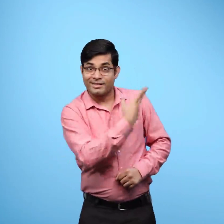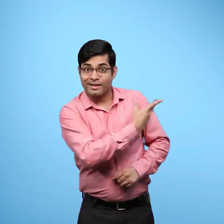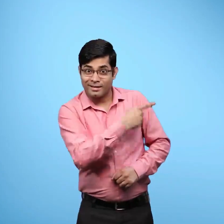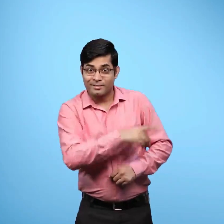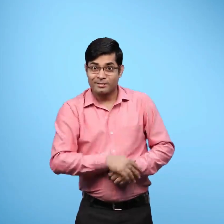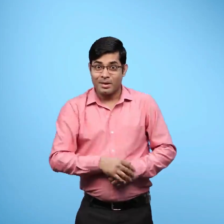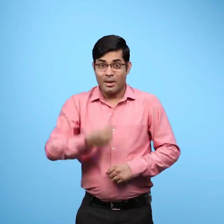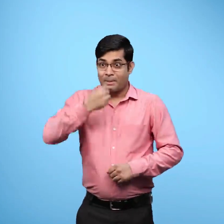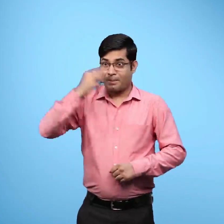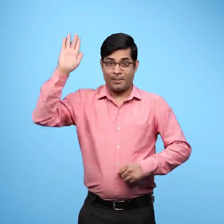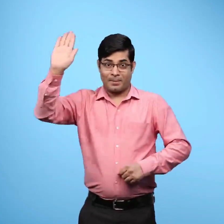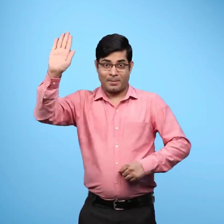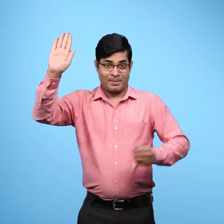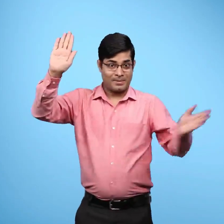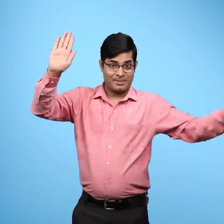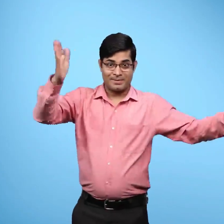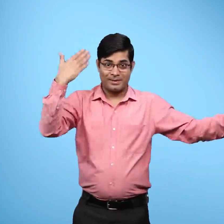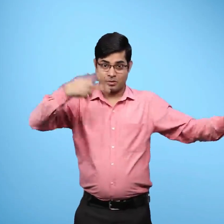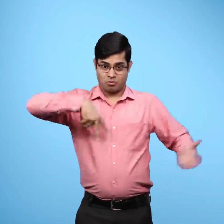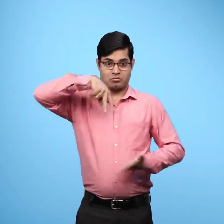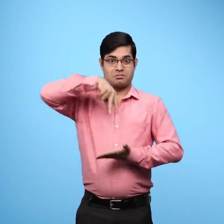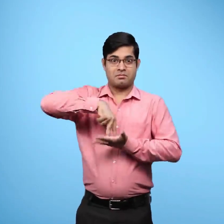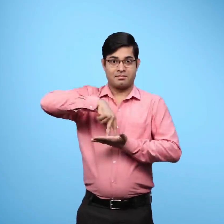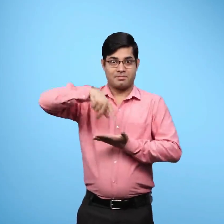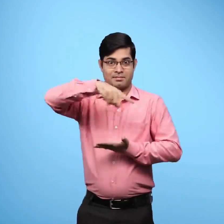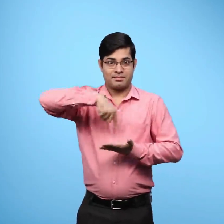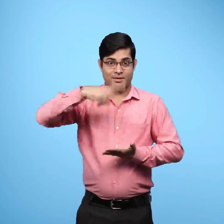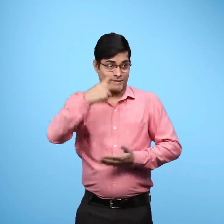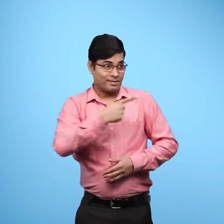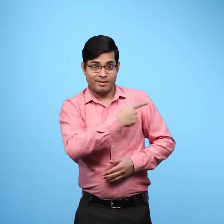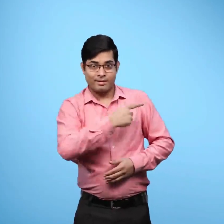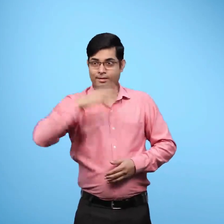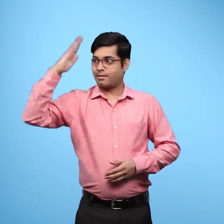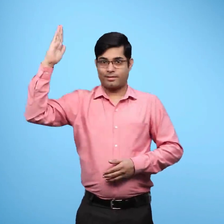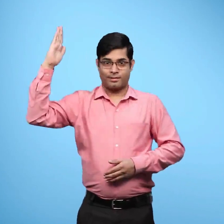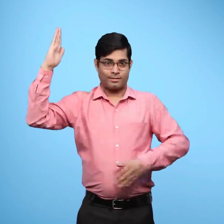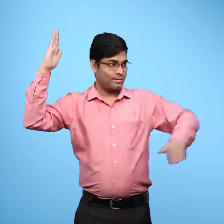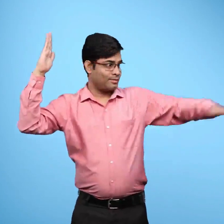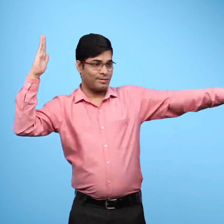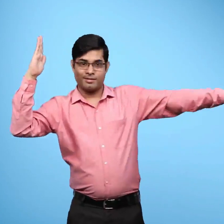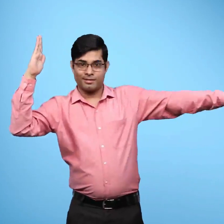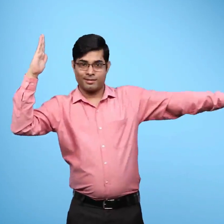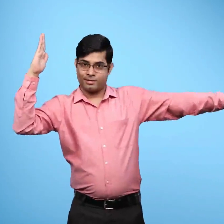"Look at his arms. They look like standing and sleeping lines."